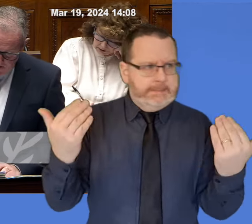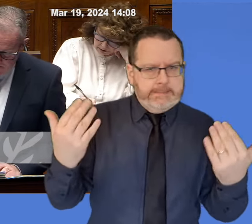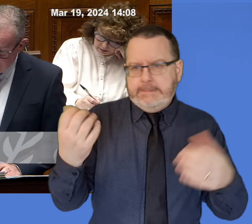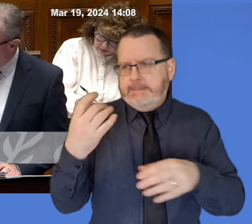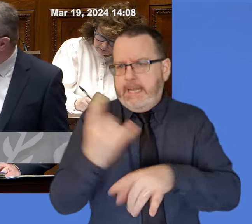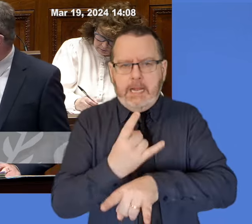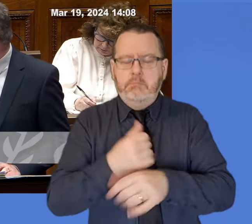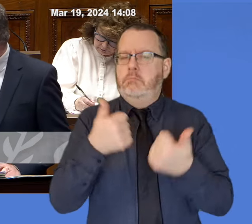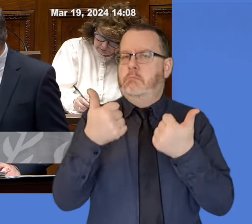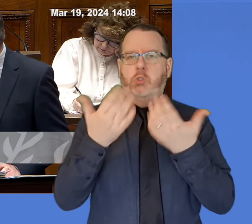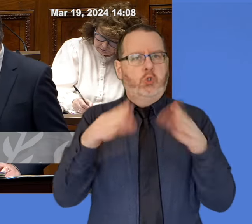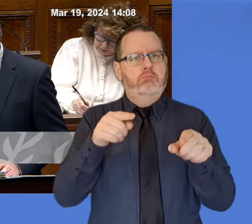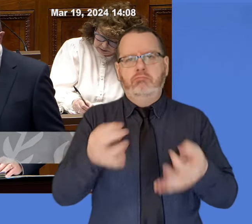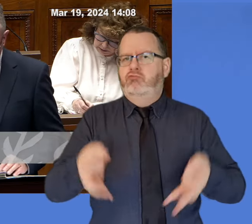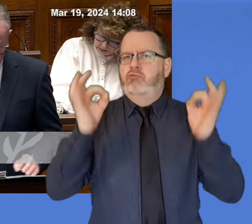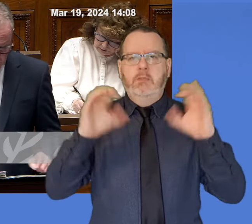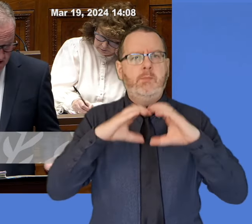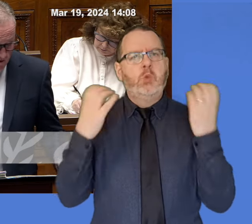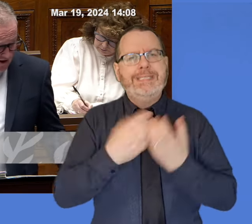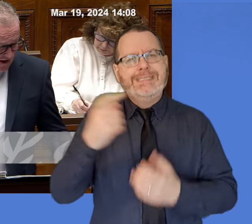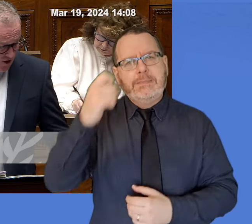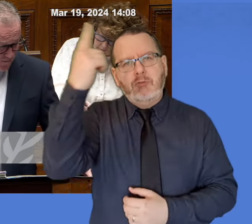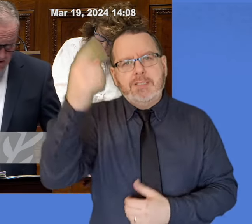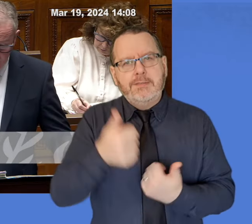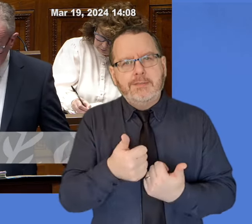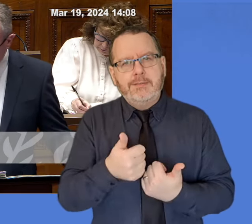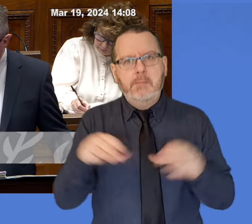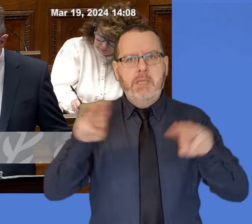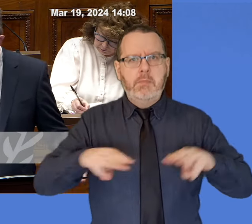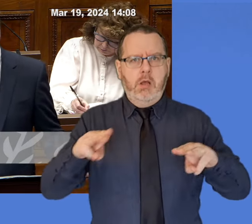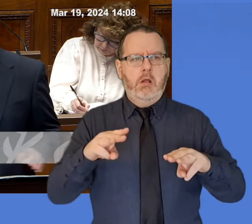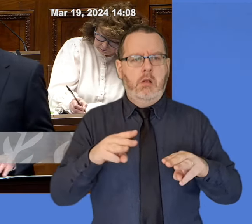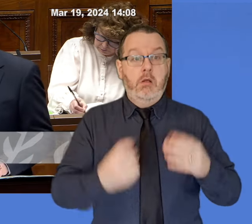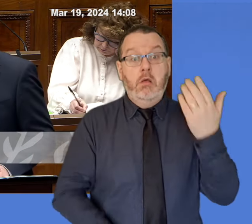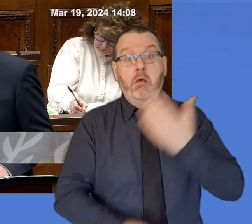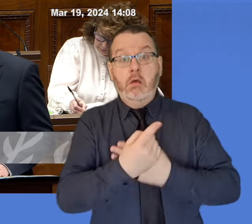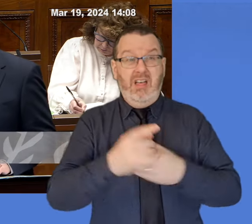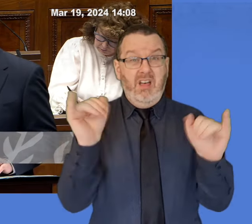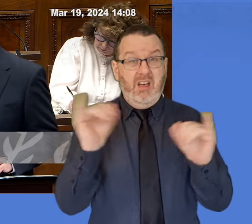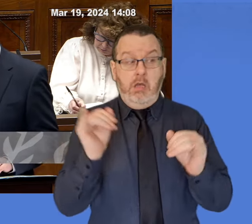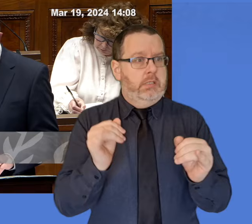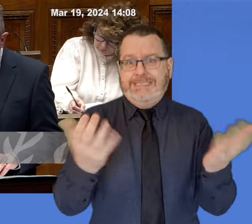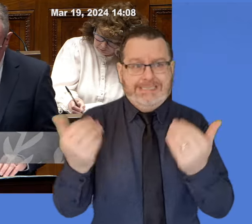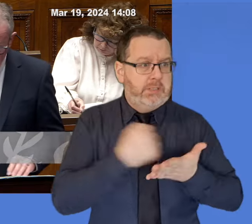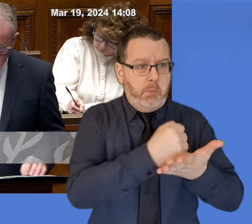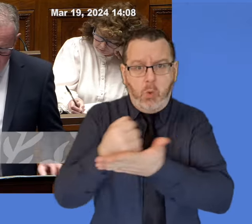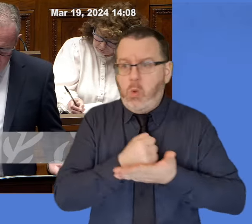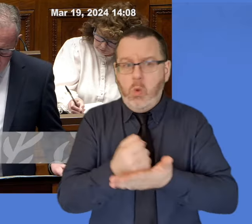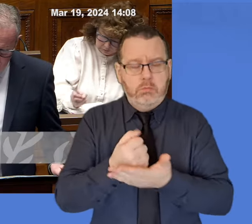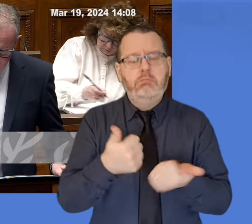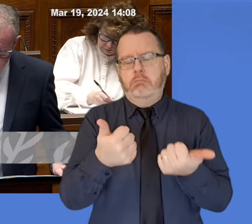along, then that people do pull together to try and provide support to each other. I hope that in the scheme that I have funded, being run through the